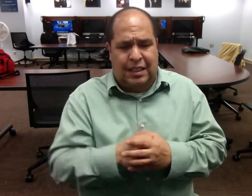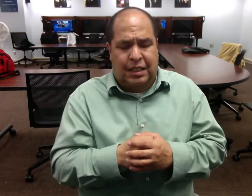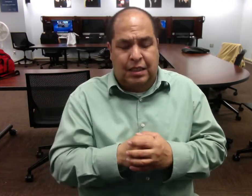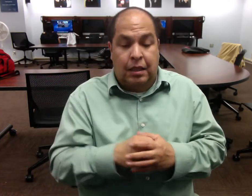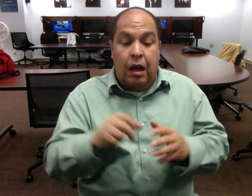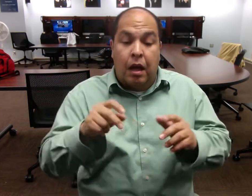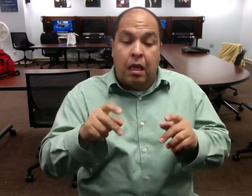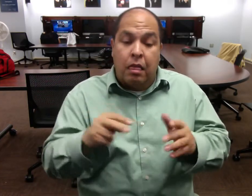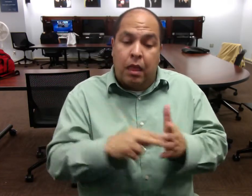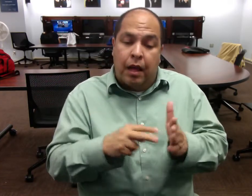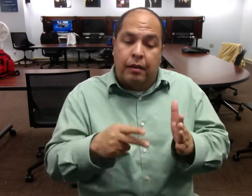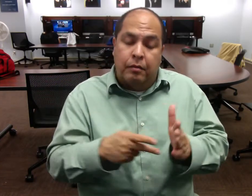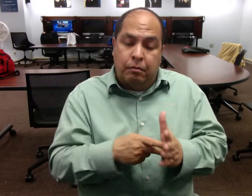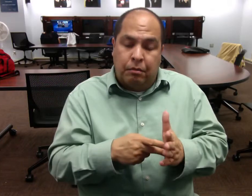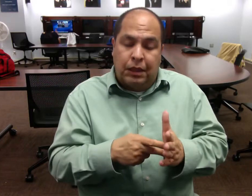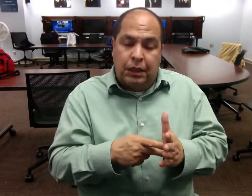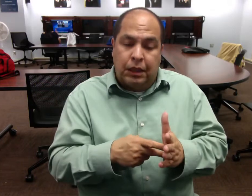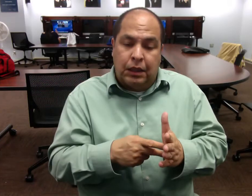fully understand themselves.